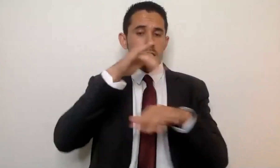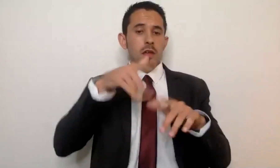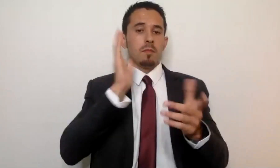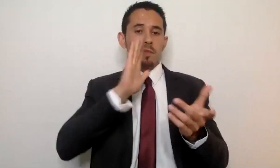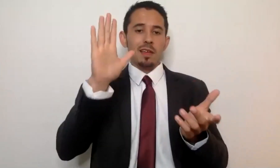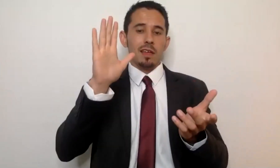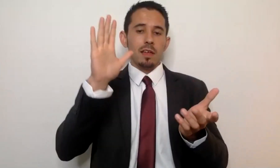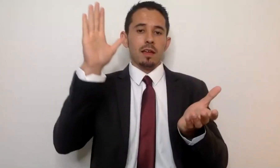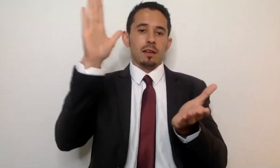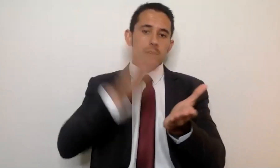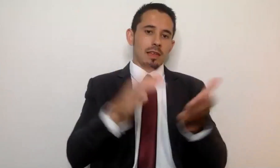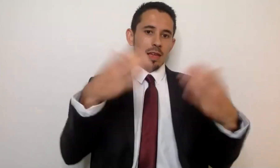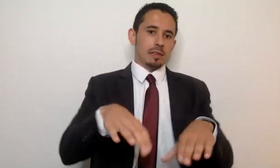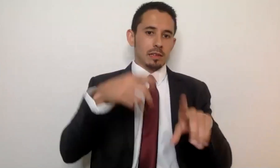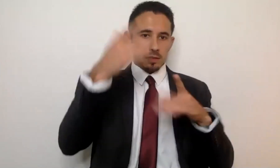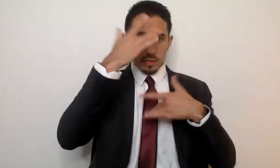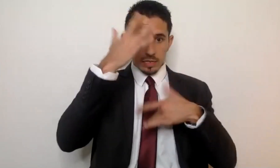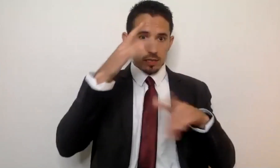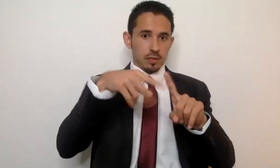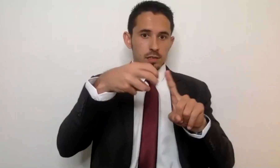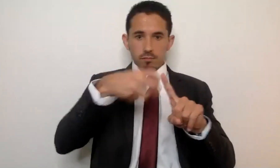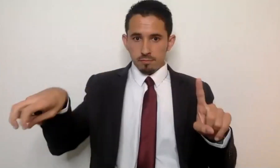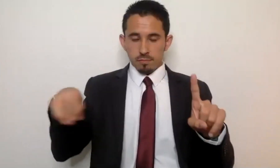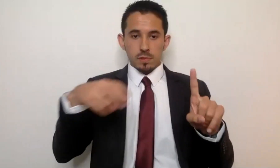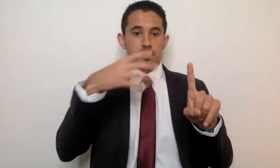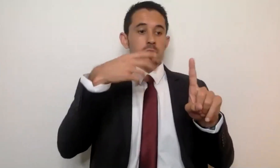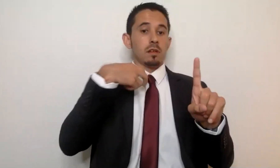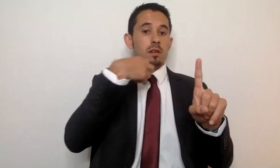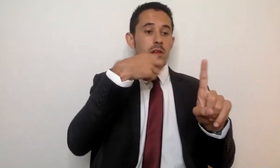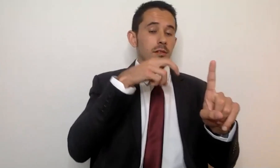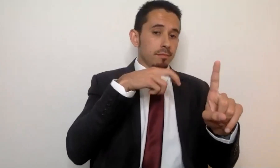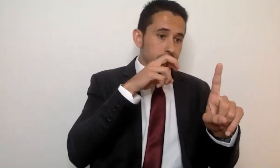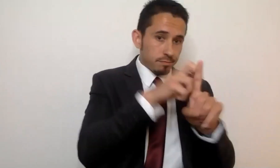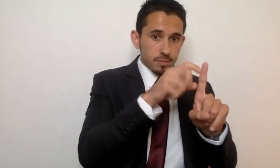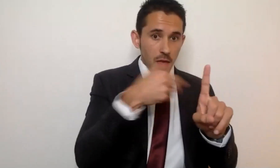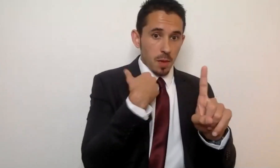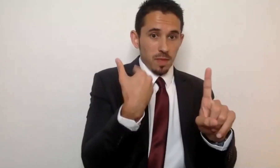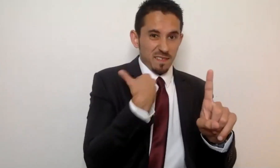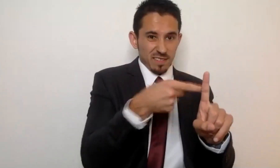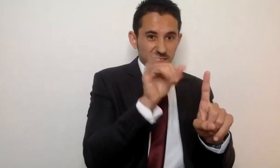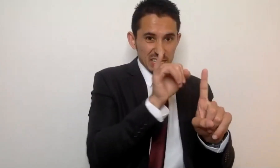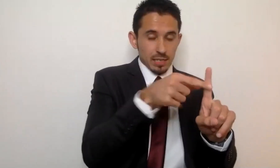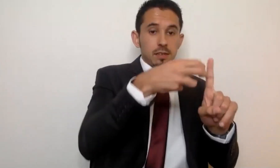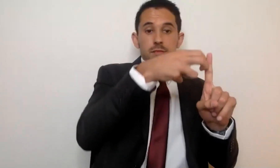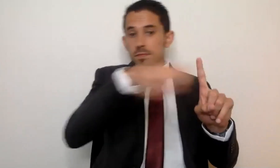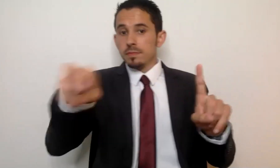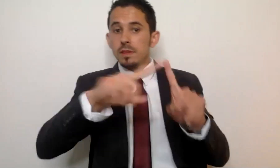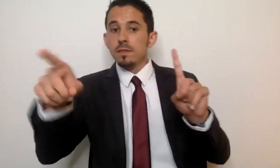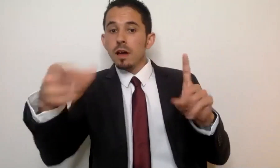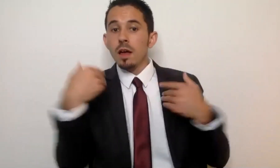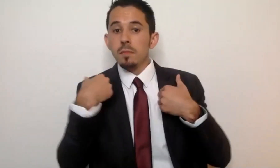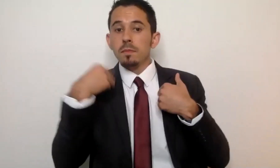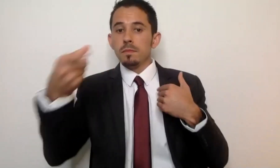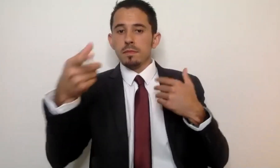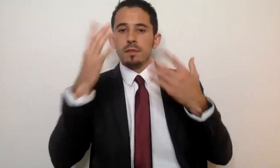those hosts in that area, will have less chances of disease and transmitting disease. So if there's